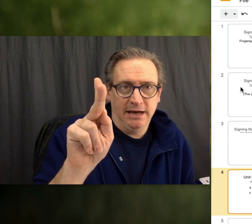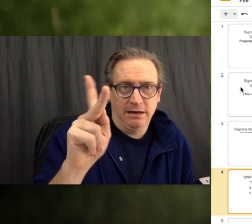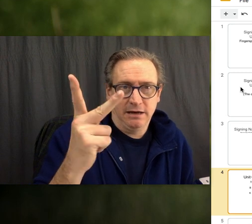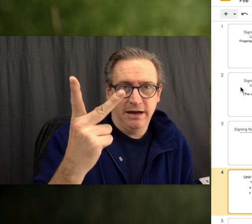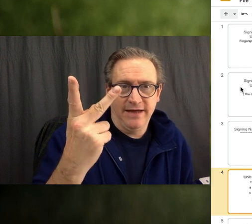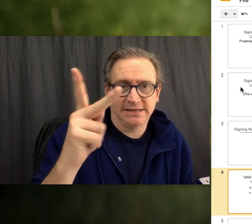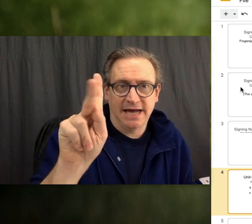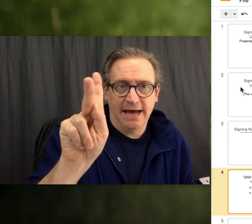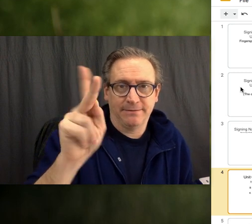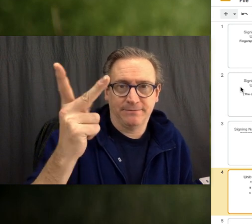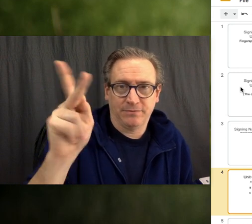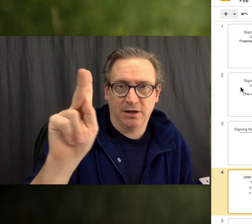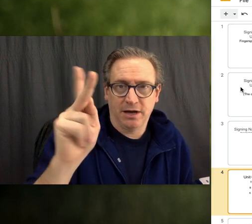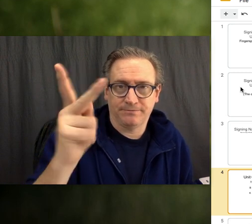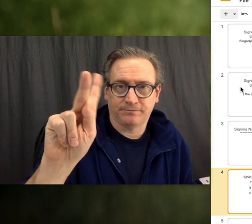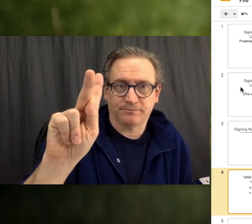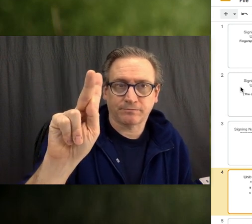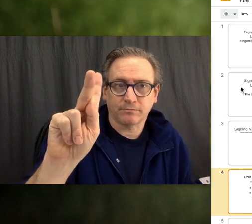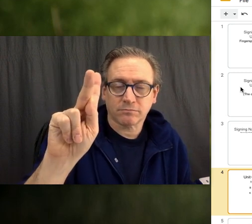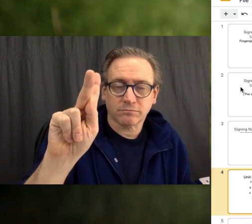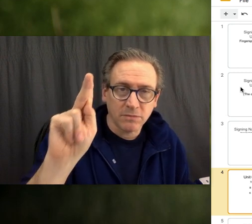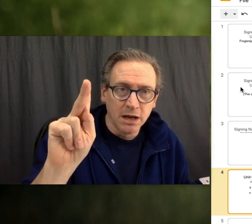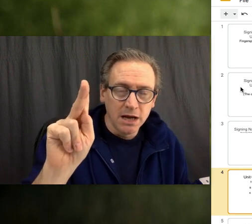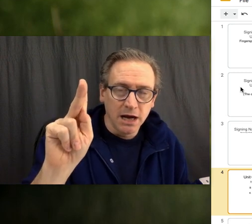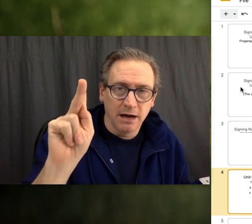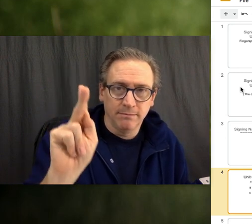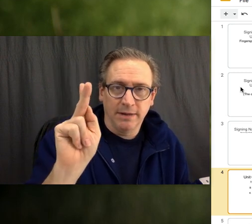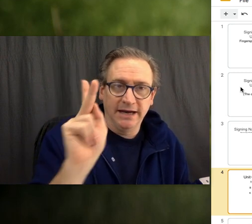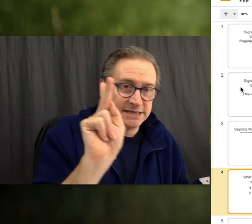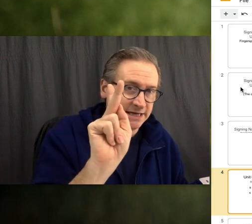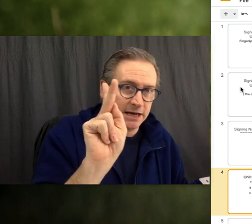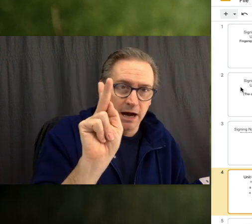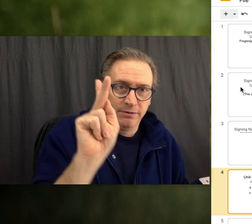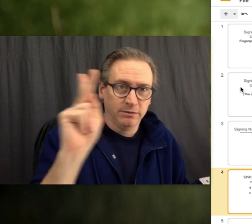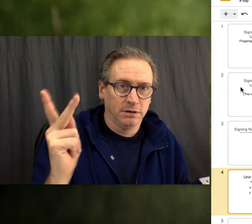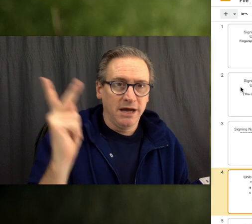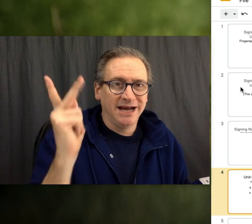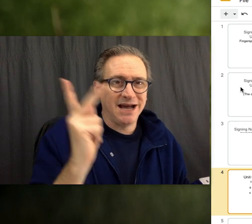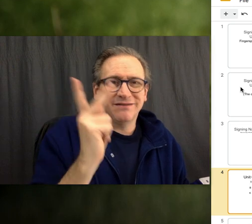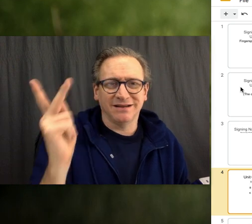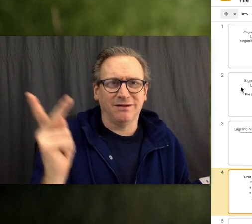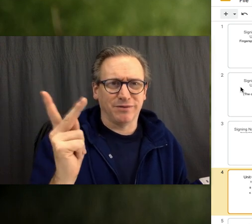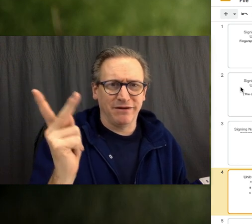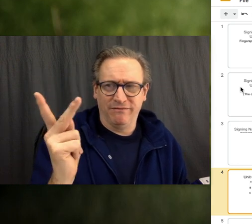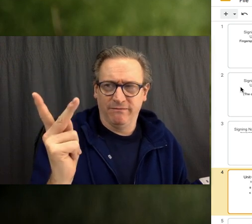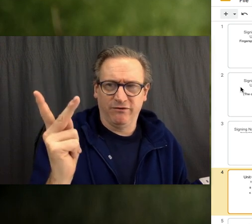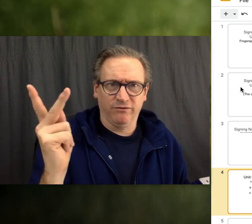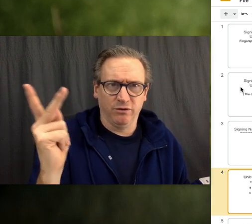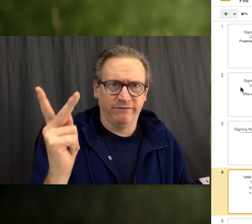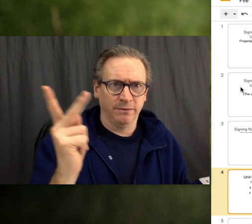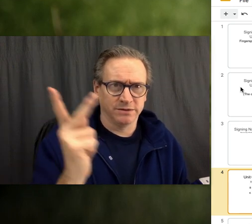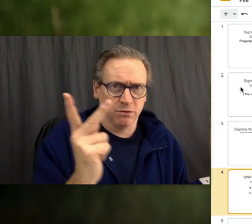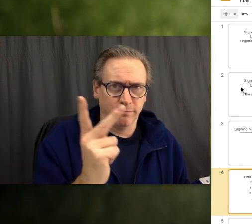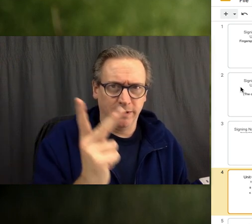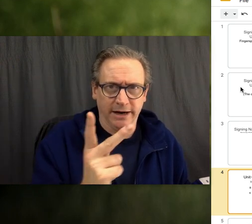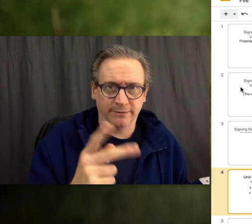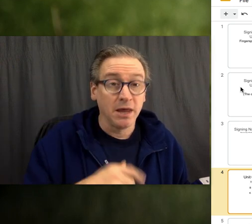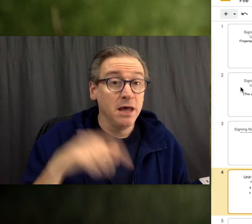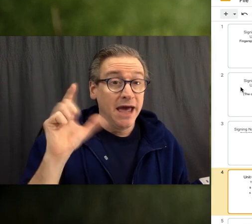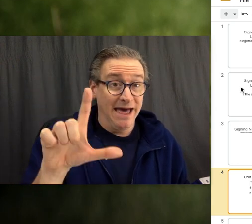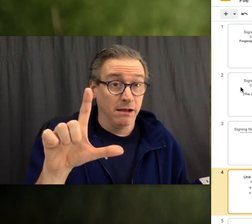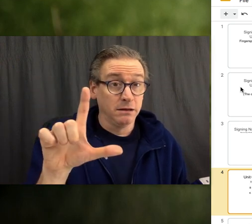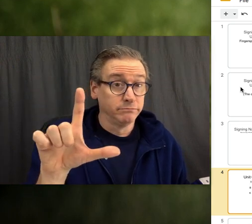K. And that's K, okay? And it's sticking up. It kind of, little bunny frou-frou if he was